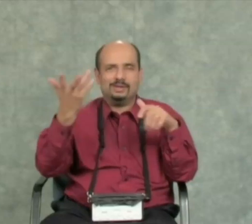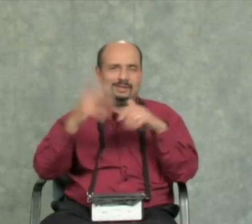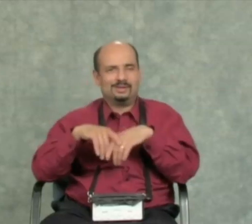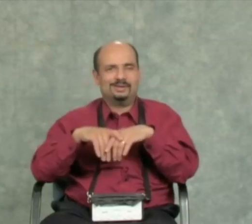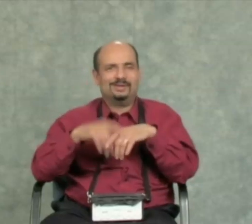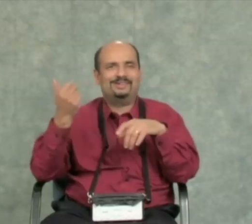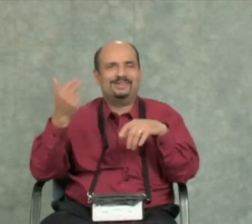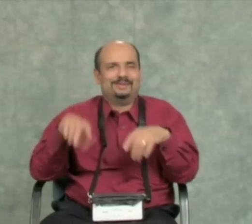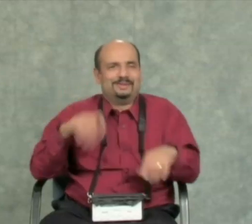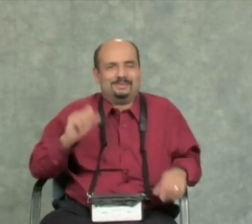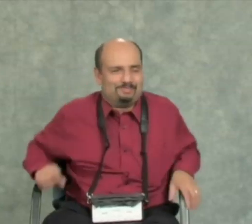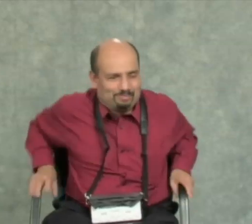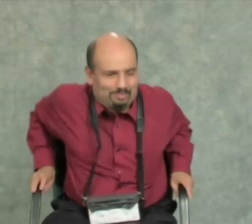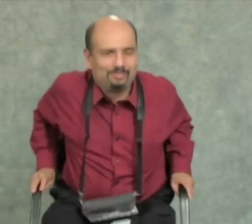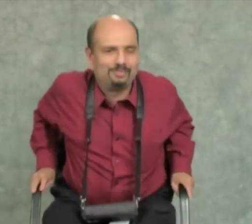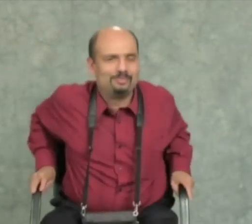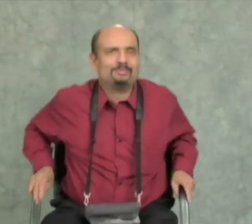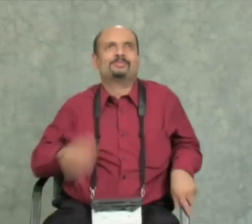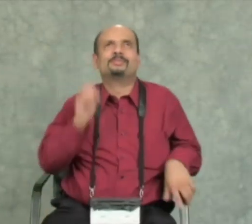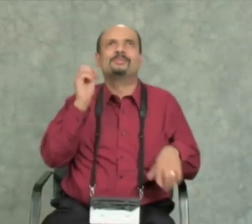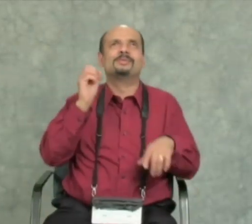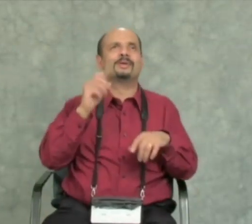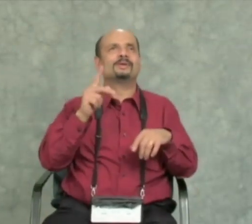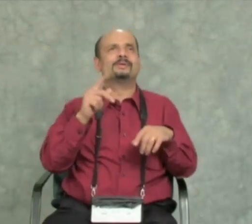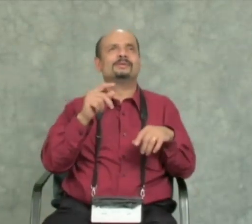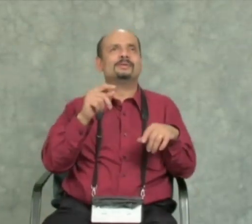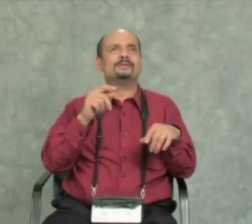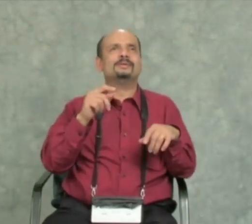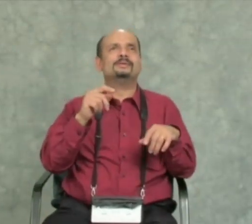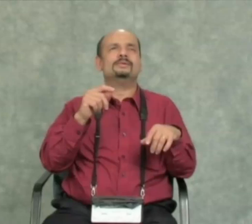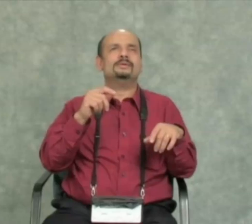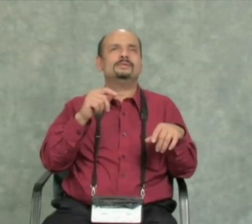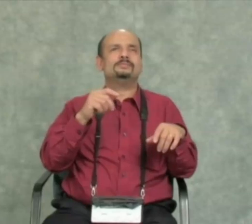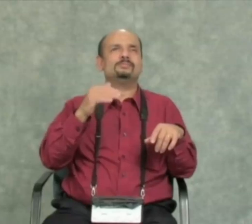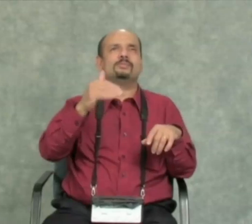I think we'll realize all of our mistakes and how stupid we are.